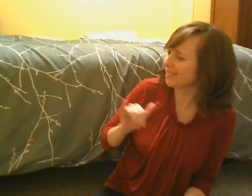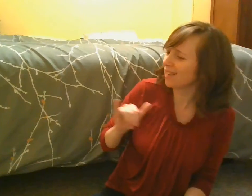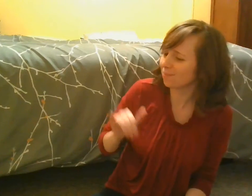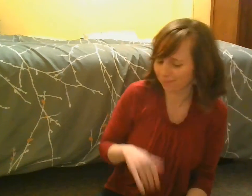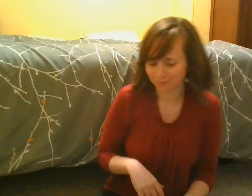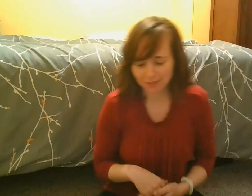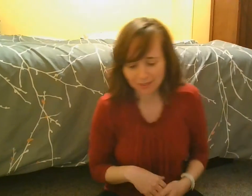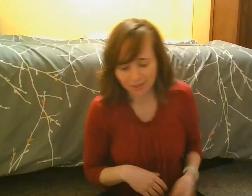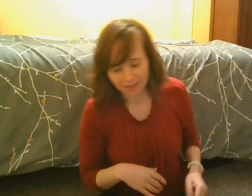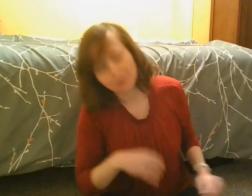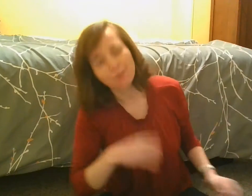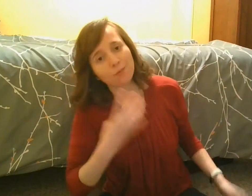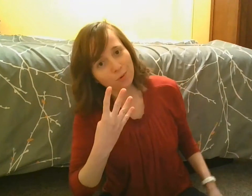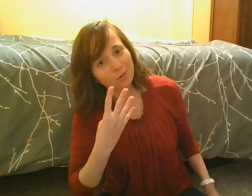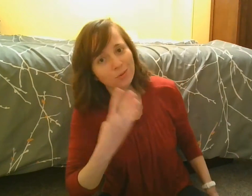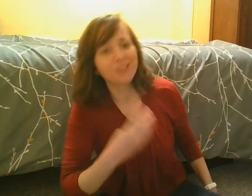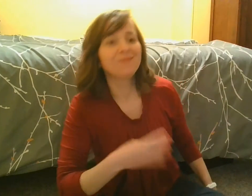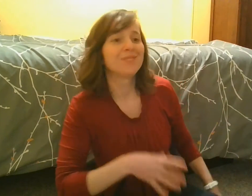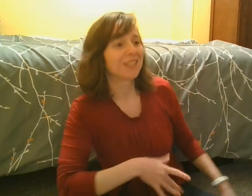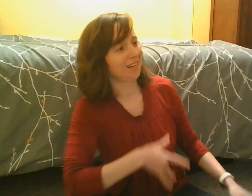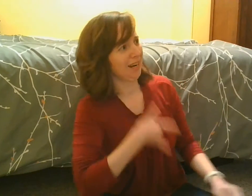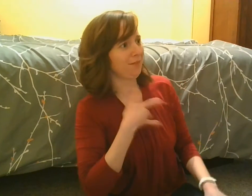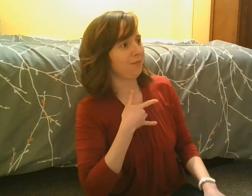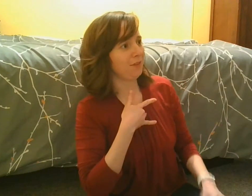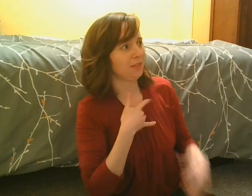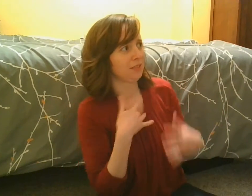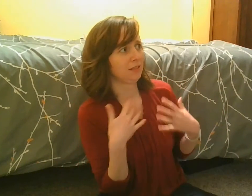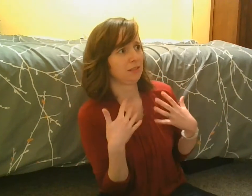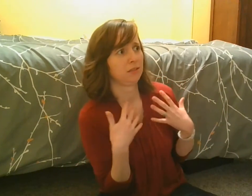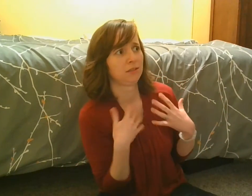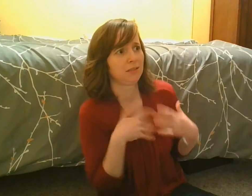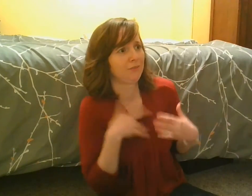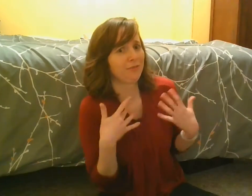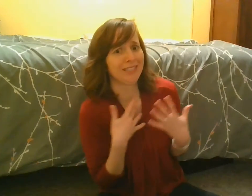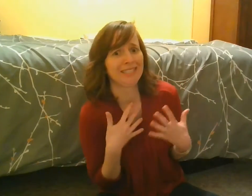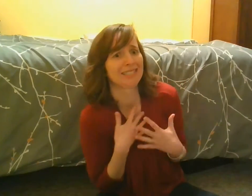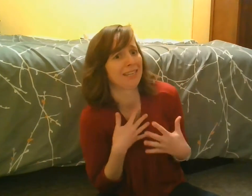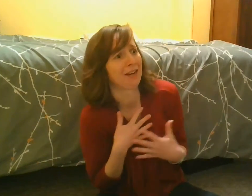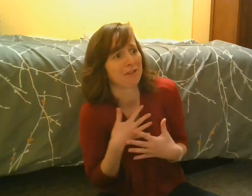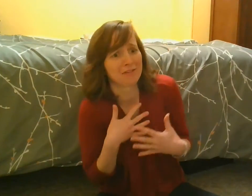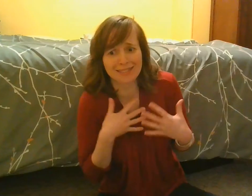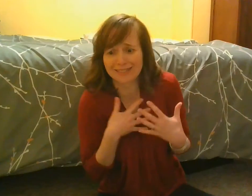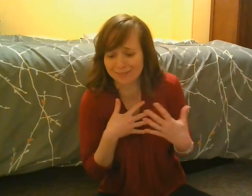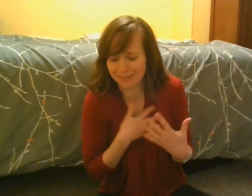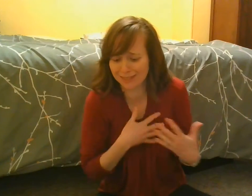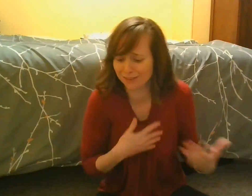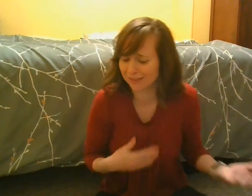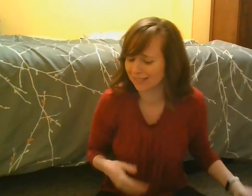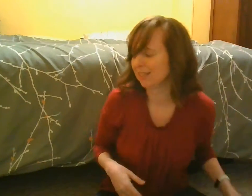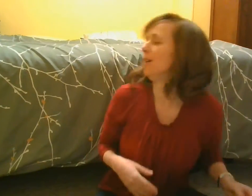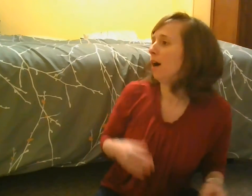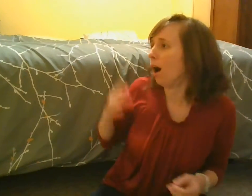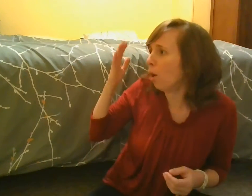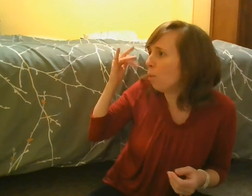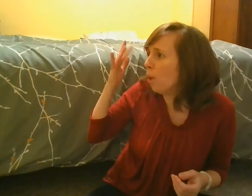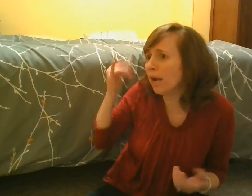Same. Fourth one, I'm feeling scared. I'm scared. Why?